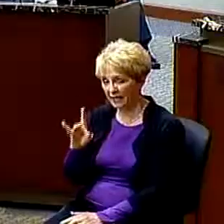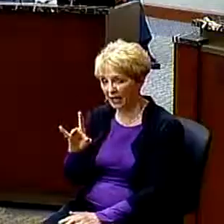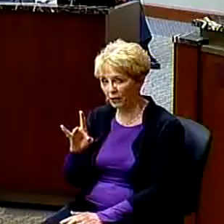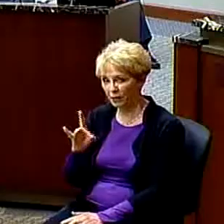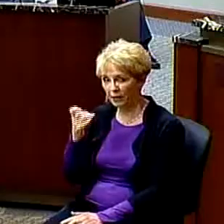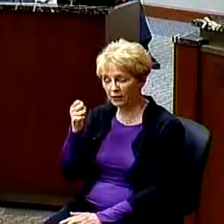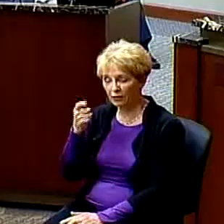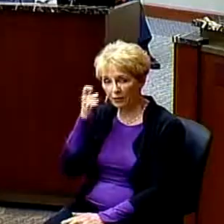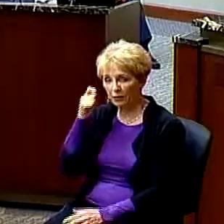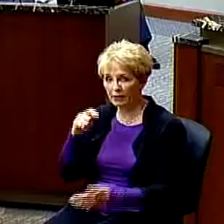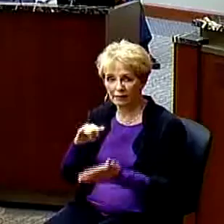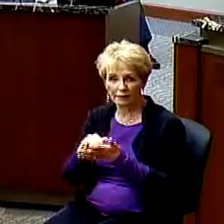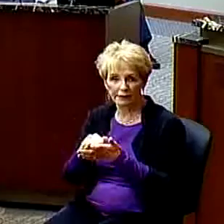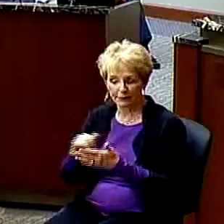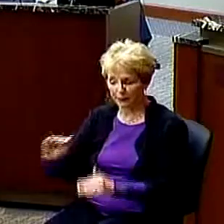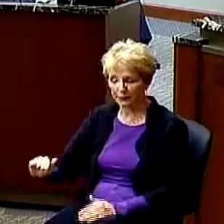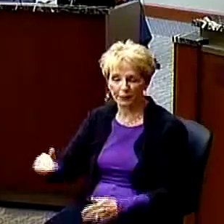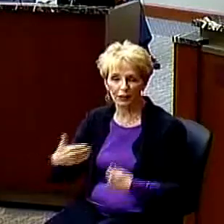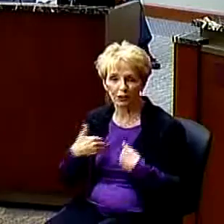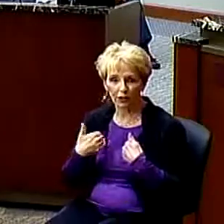1968. He's just a mere child.